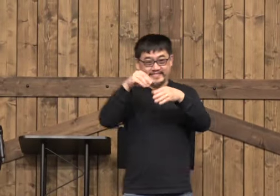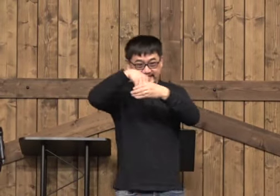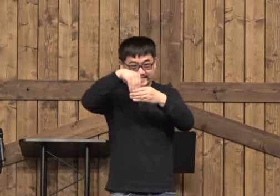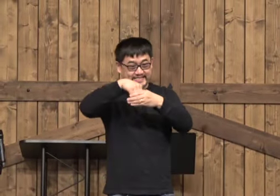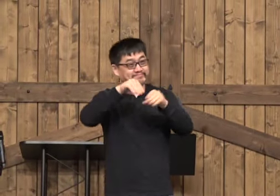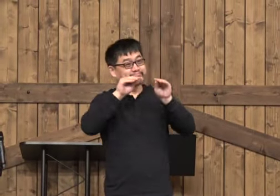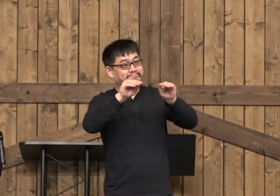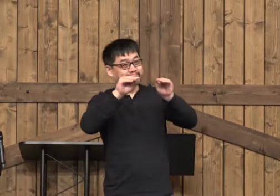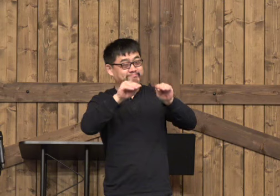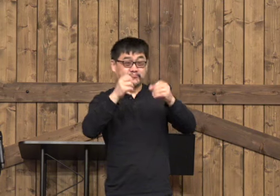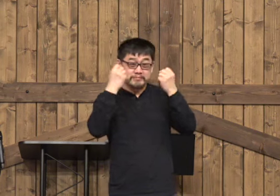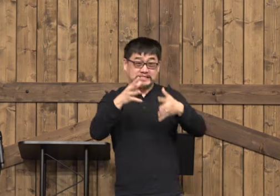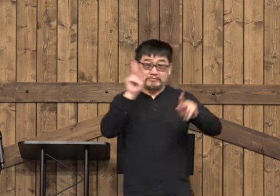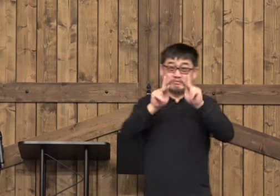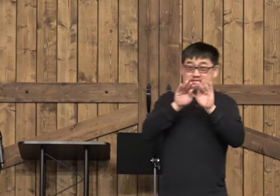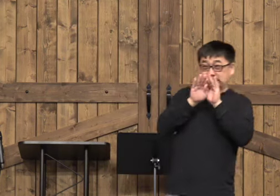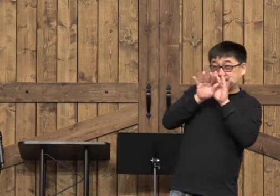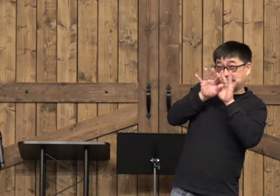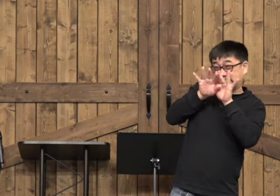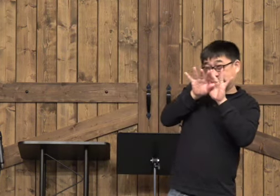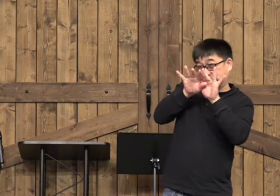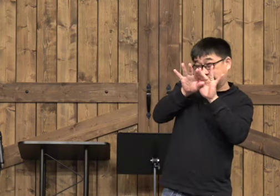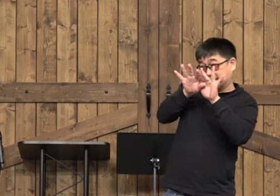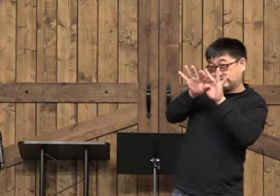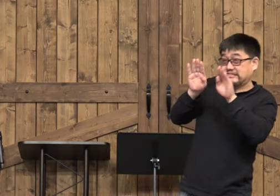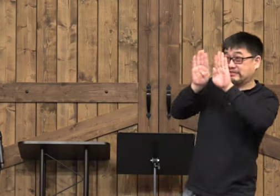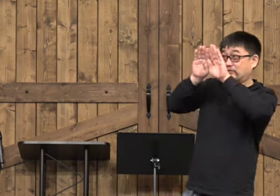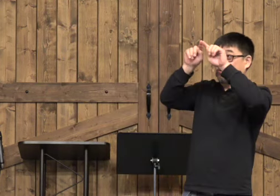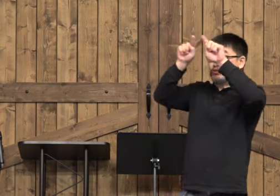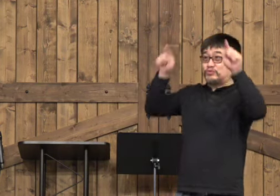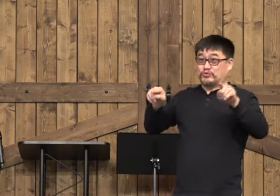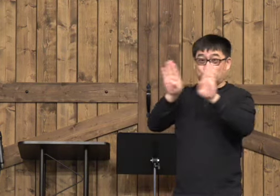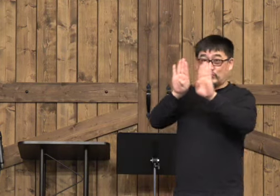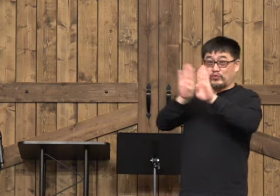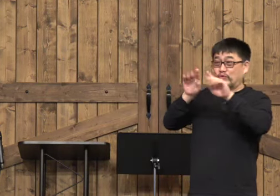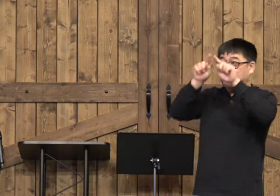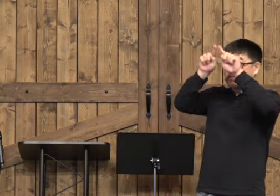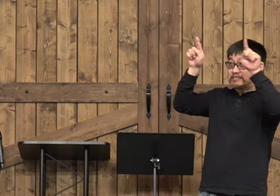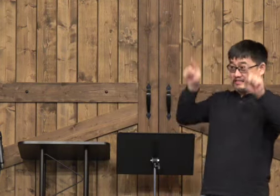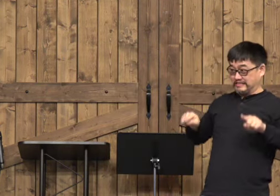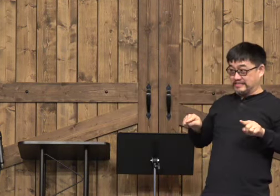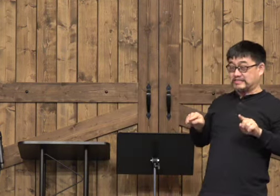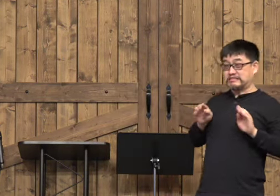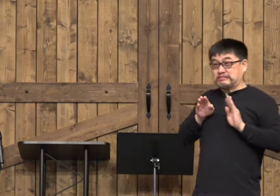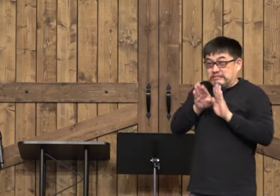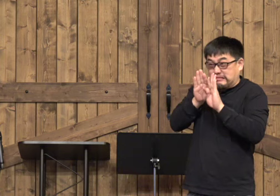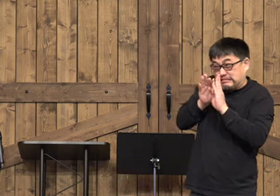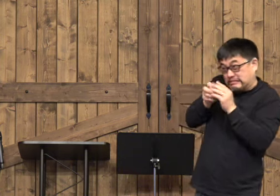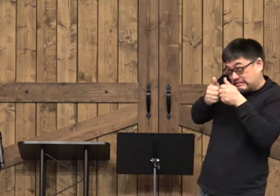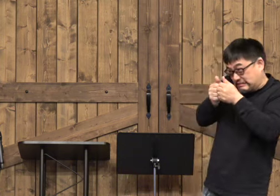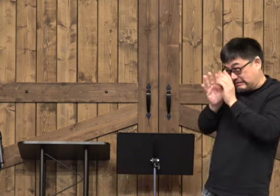There's a house. And Jesus was in the house teaching. And everyone went to their own house. Trying to